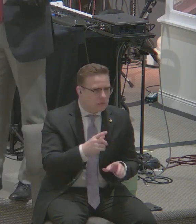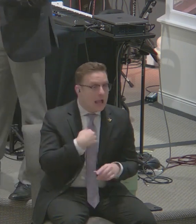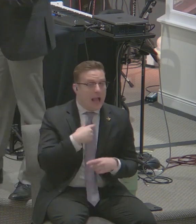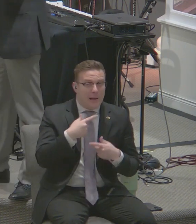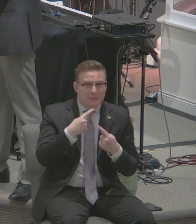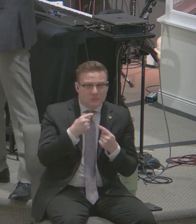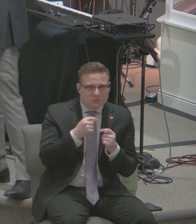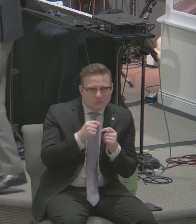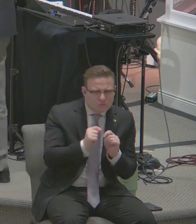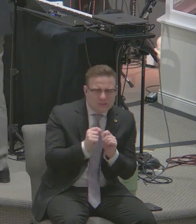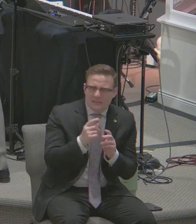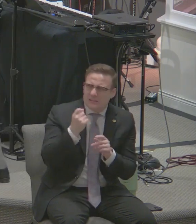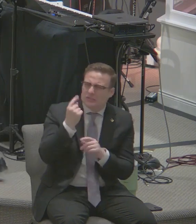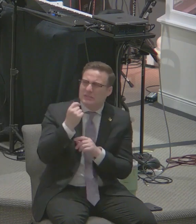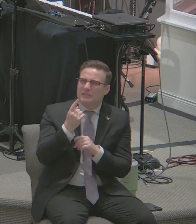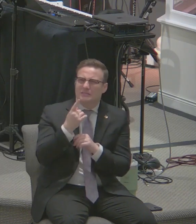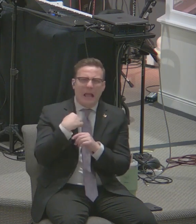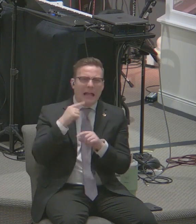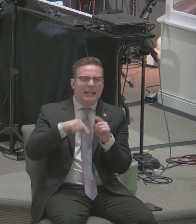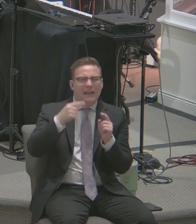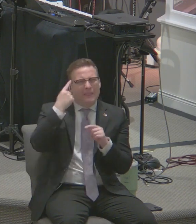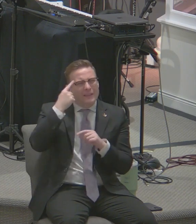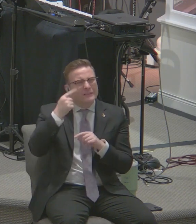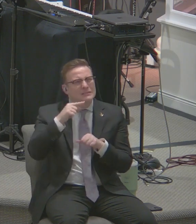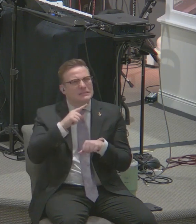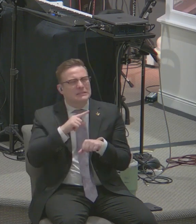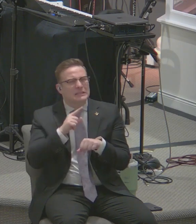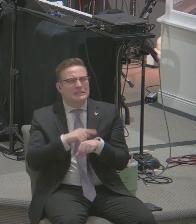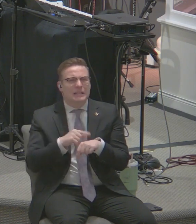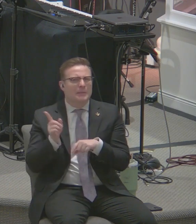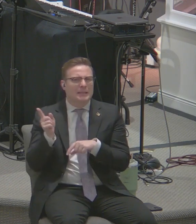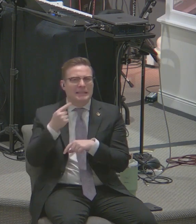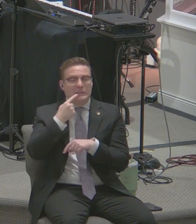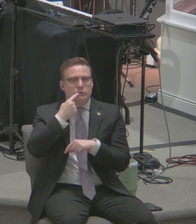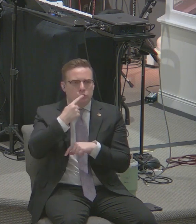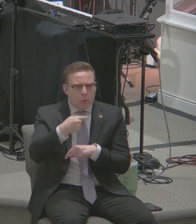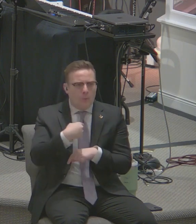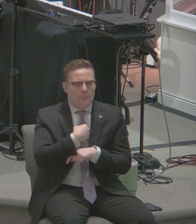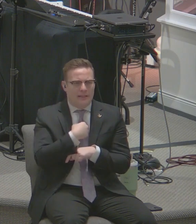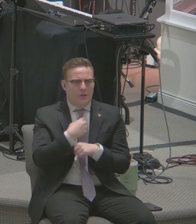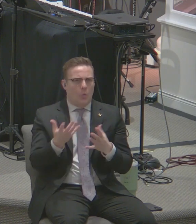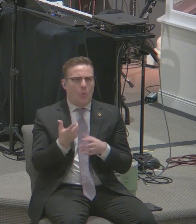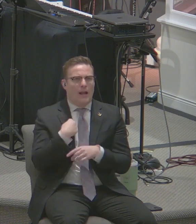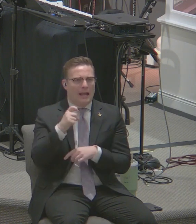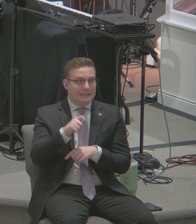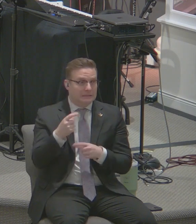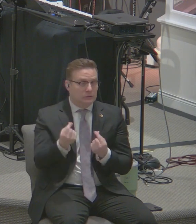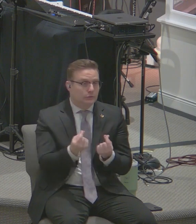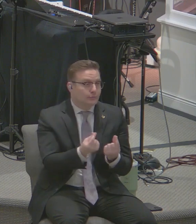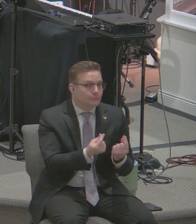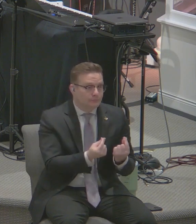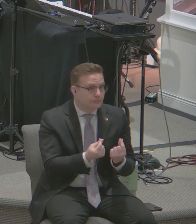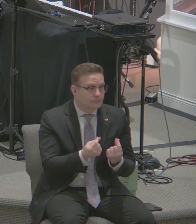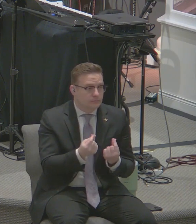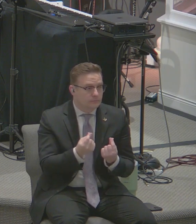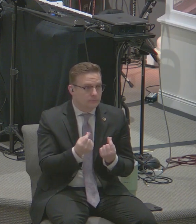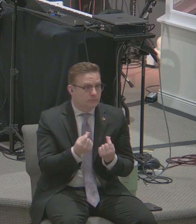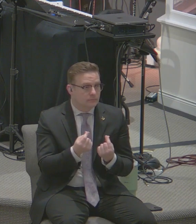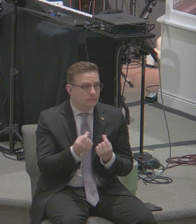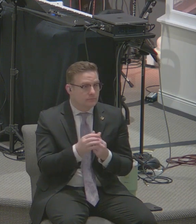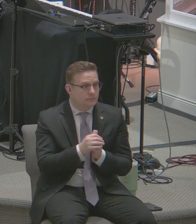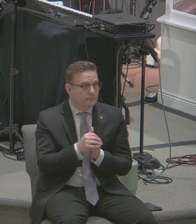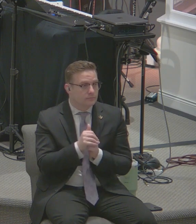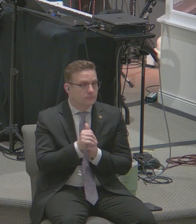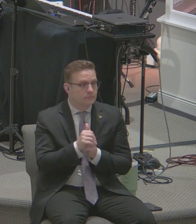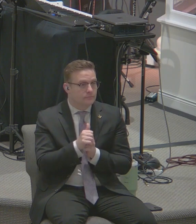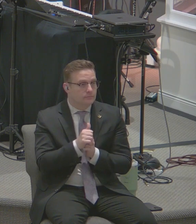I'm trying to, I can hardly think of a time that this man has told me what to do.